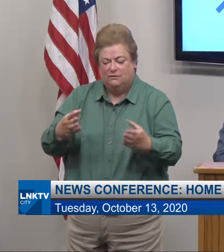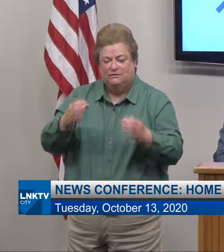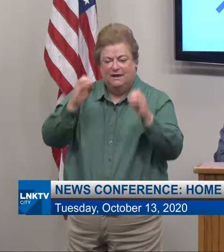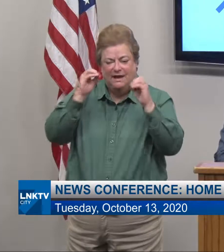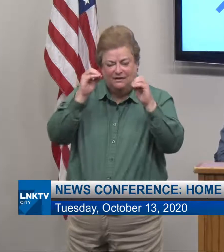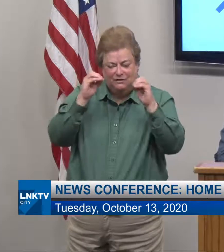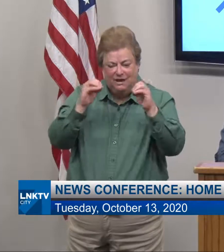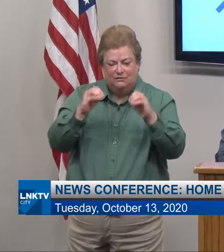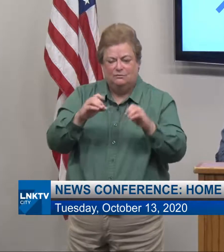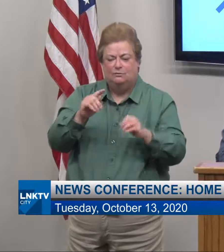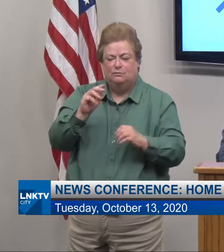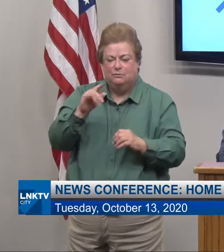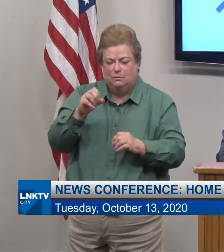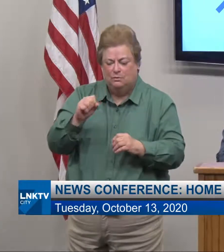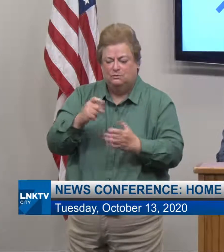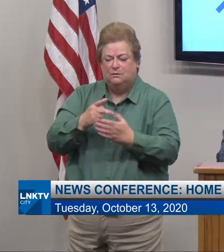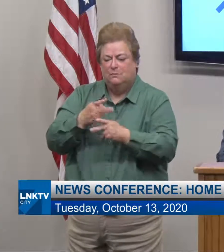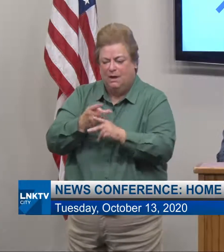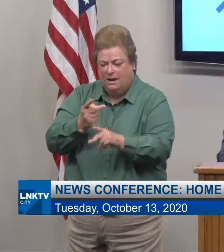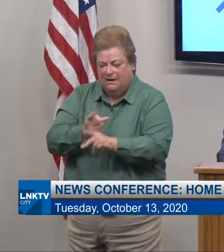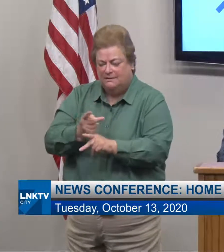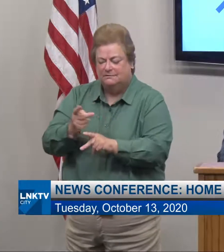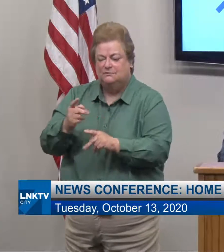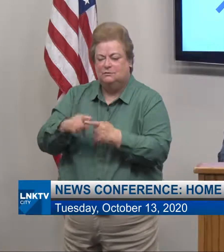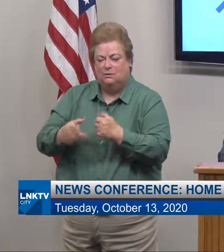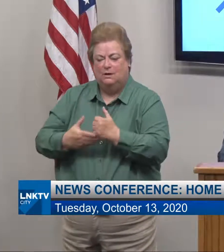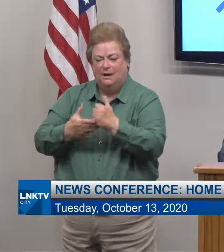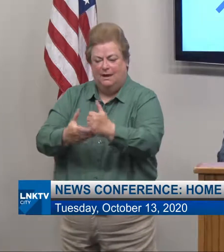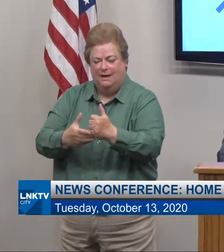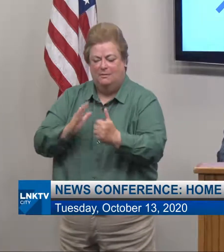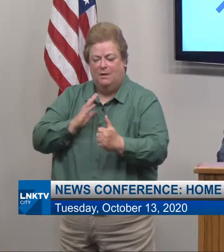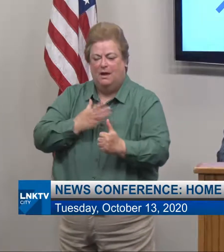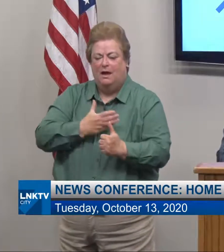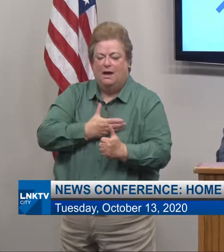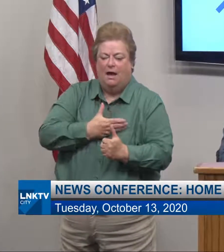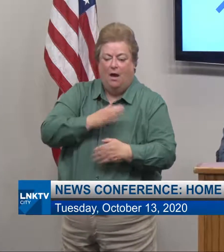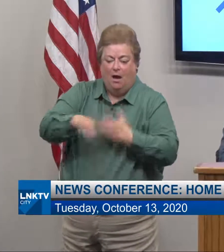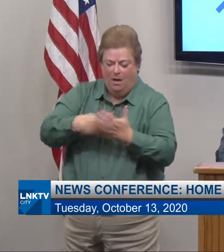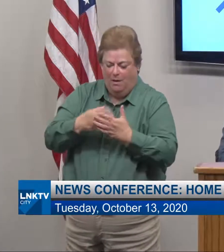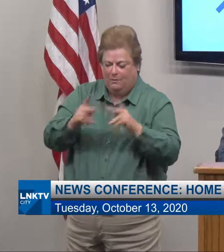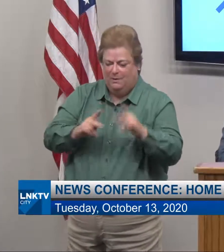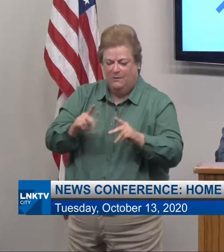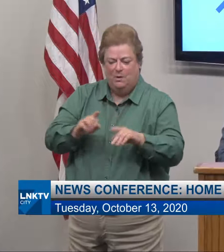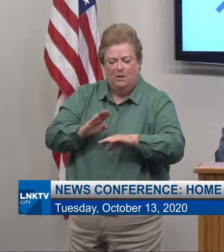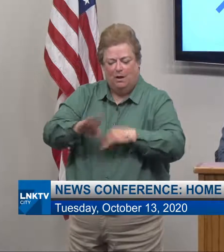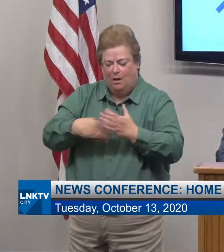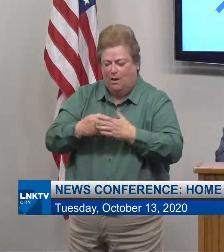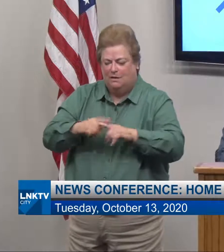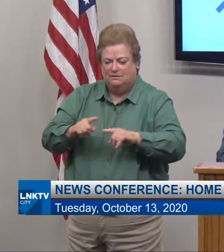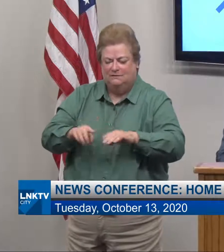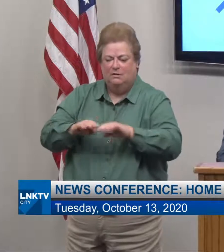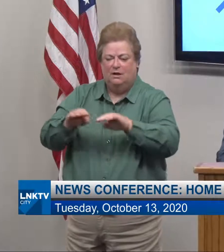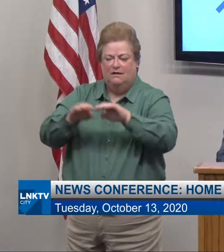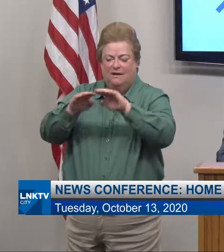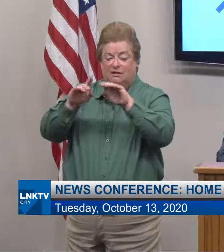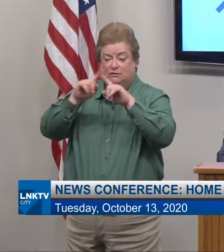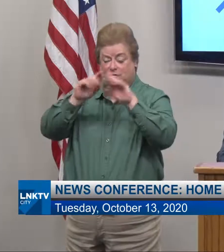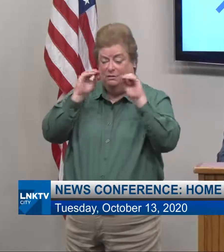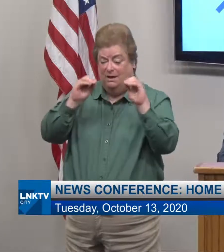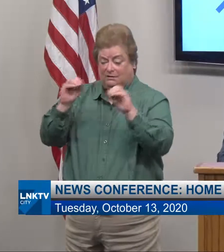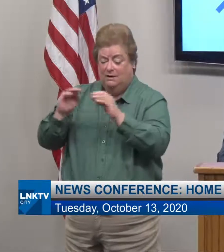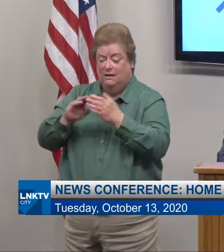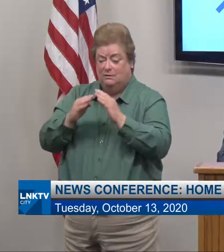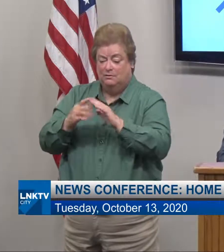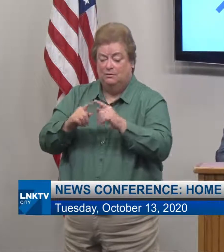educational tools, products, and resources to assist our partners at all levels in educating our communities and maintaining our